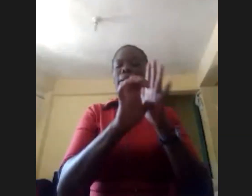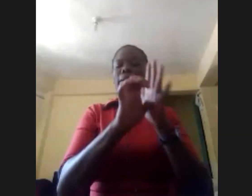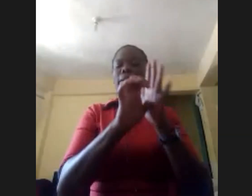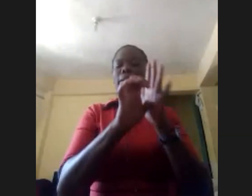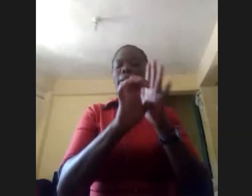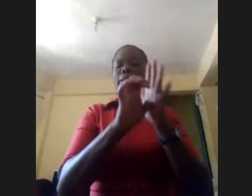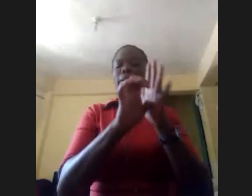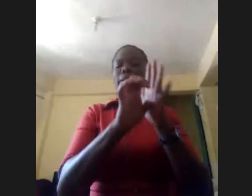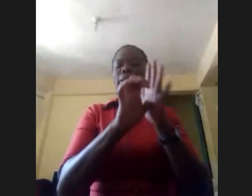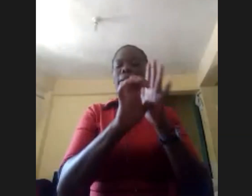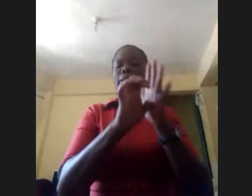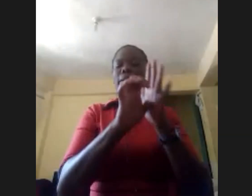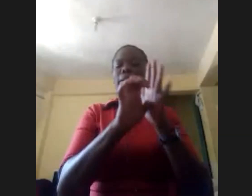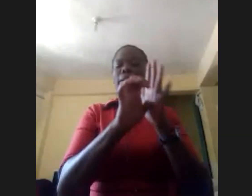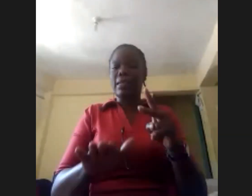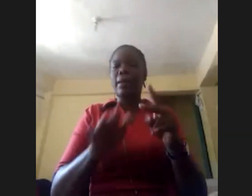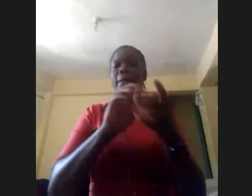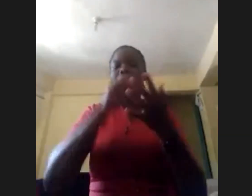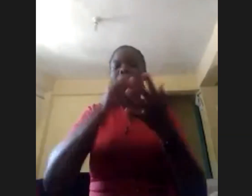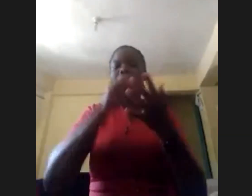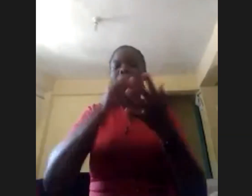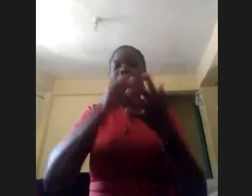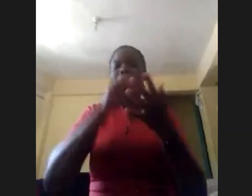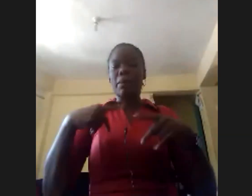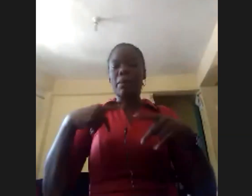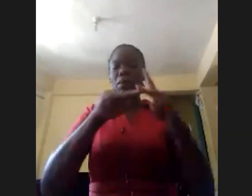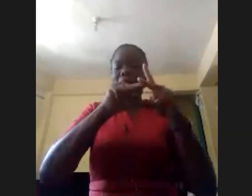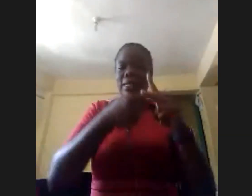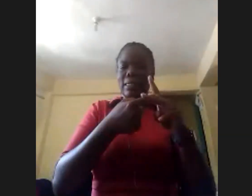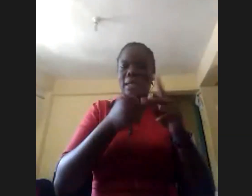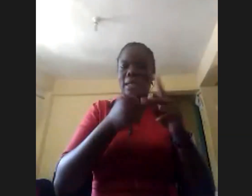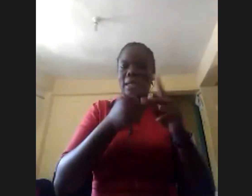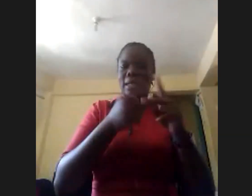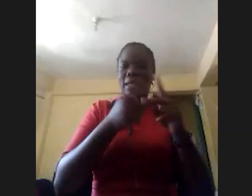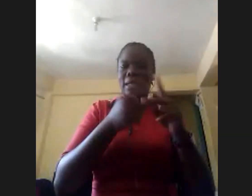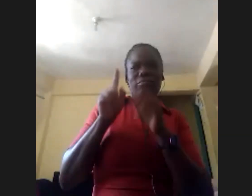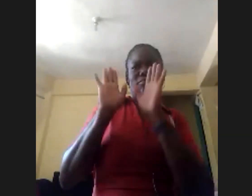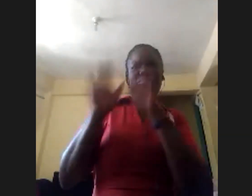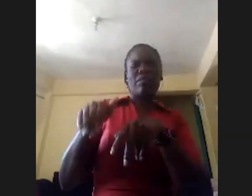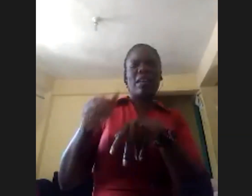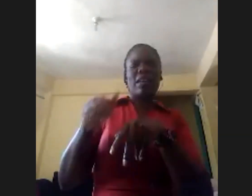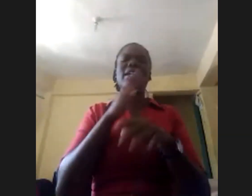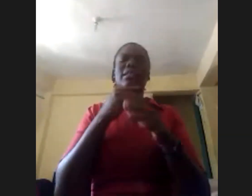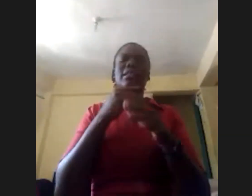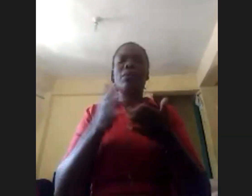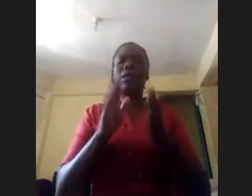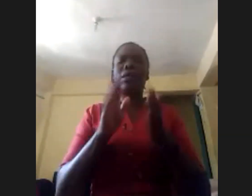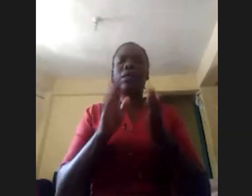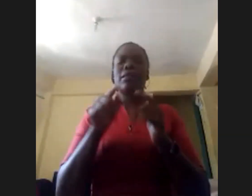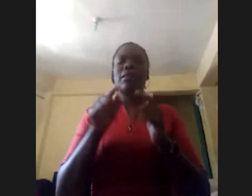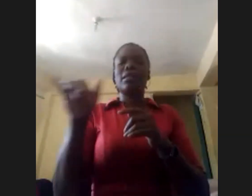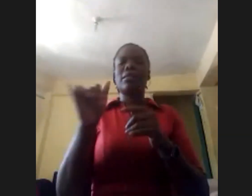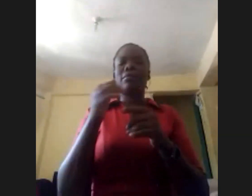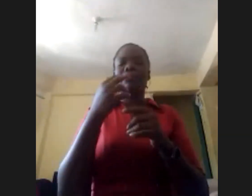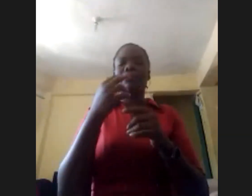maintenance, and addiction. For some Mhm. people, will initiate and then like, oh, I don't like the way this thing feels, and probably just experiment and